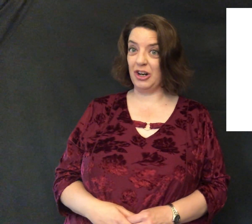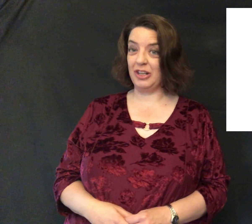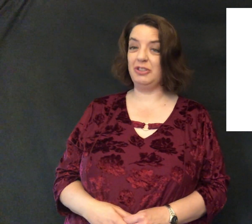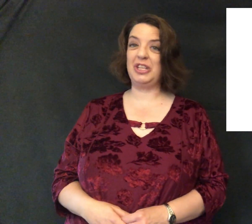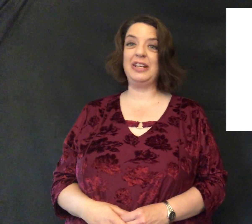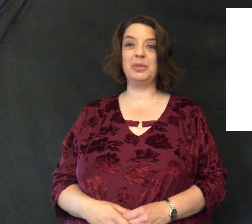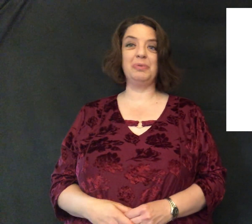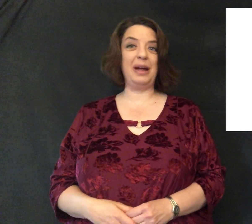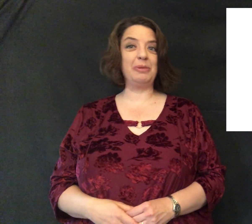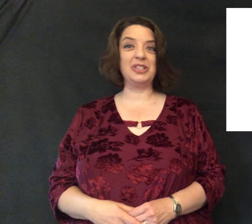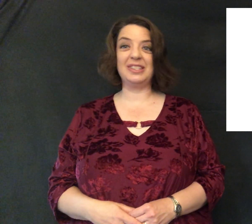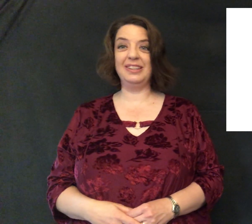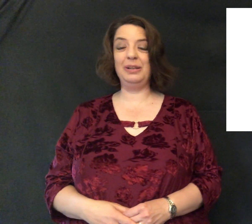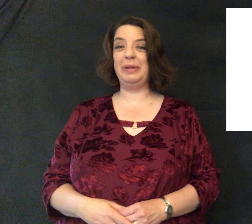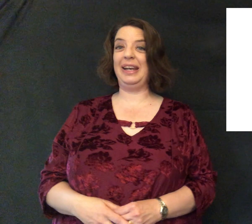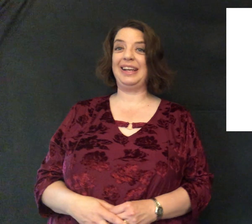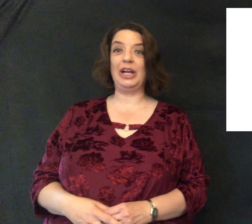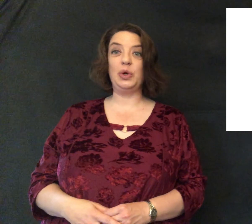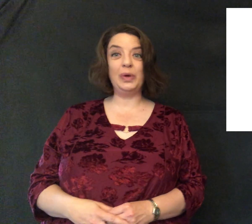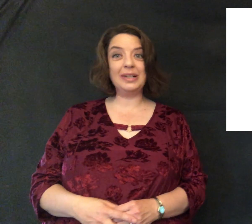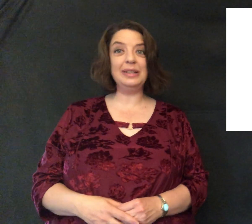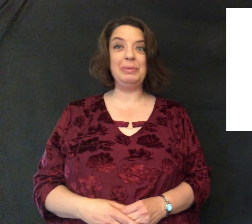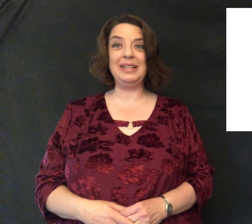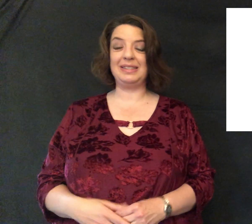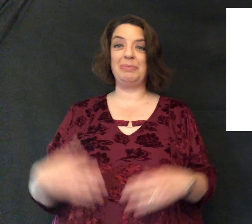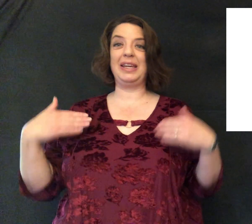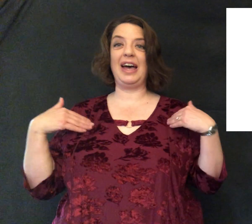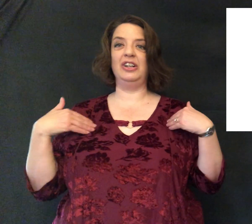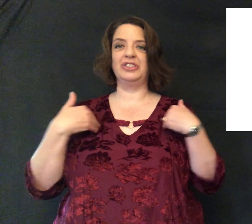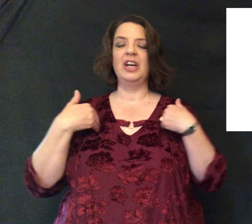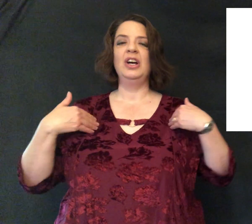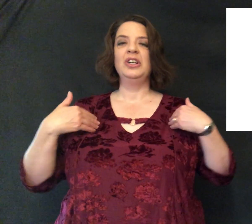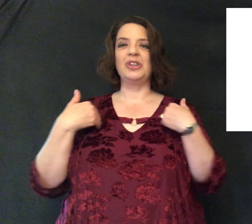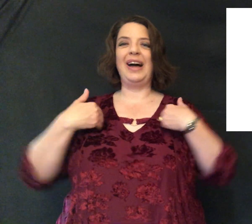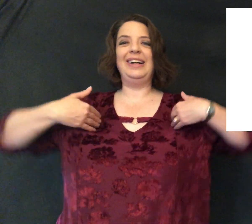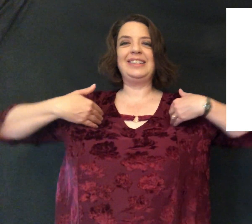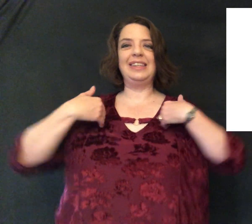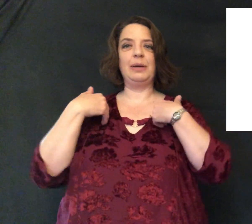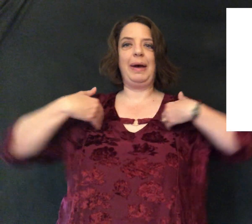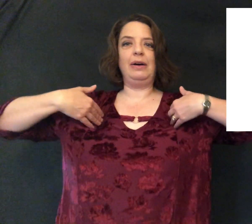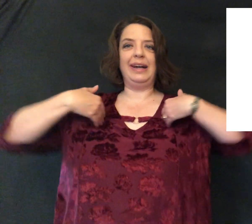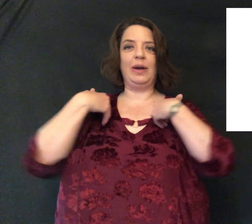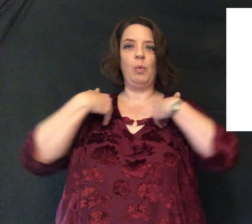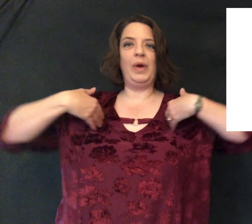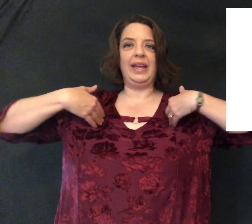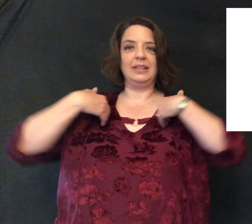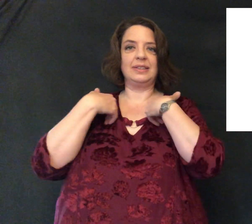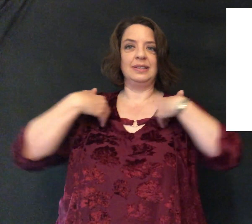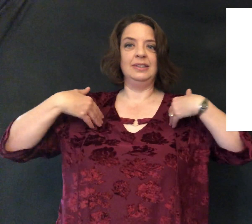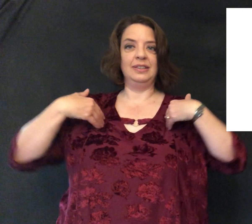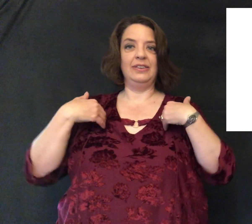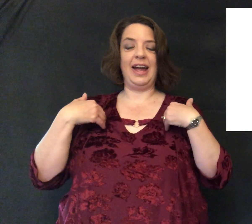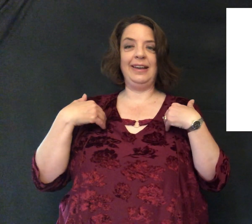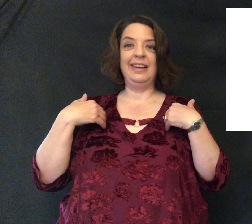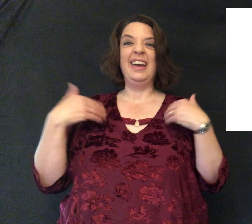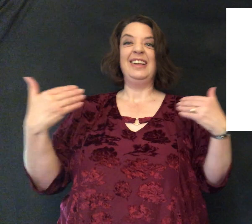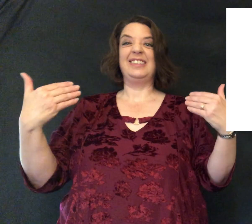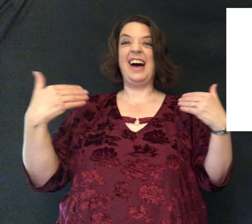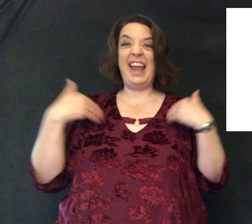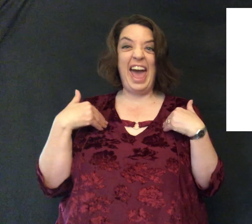You change the parameter just a little bit and it can quickly mean something else. So I like to think about like wings, right? It's not